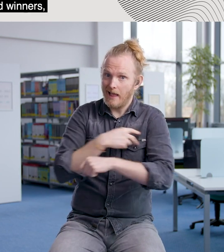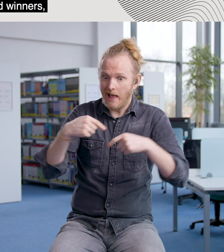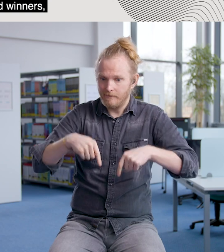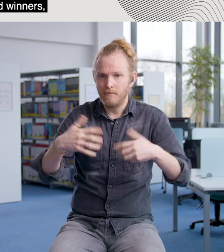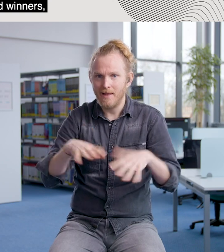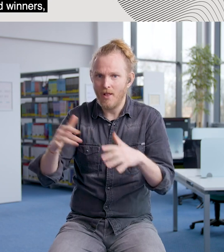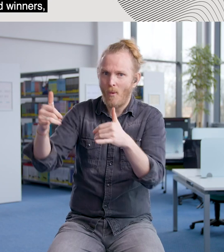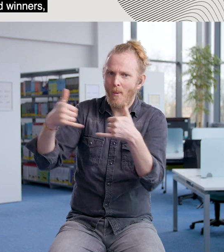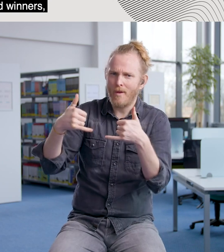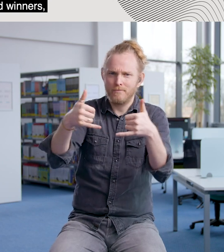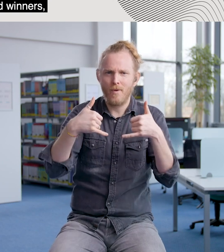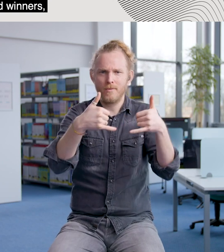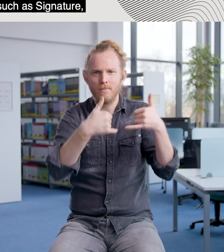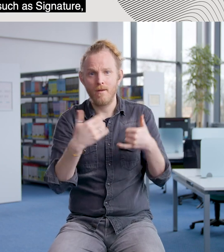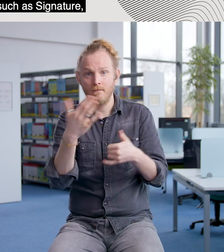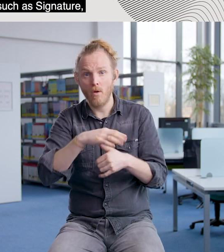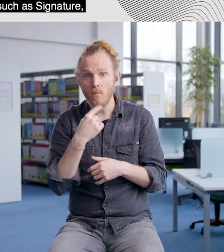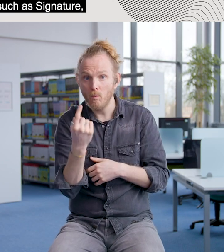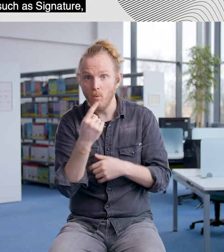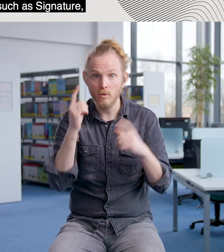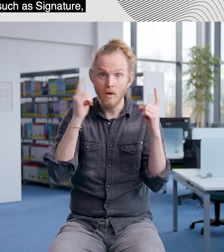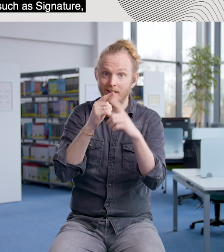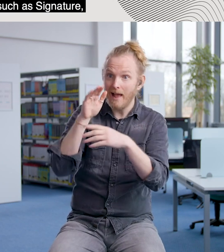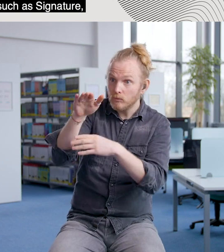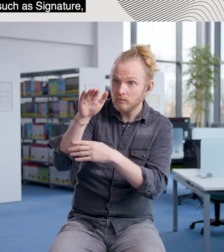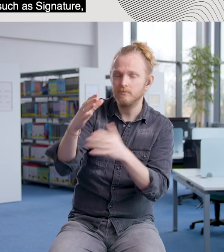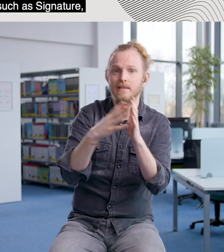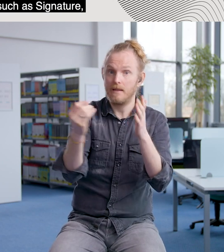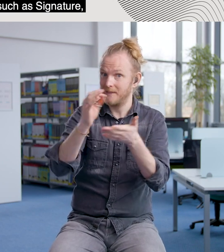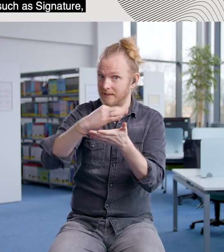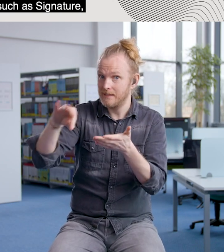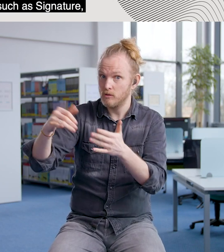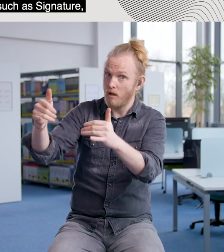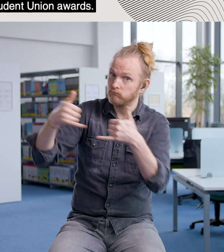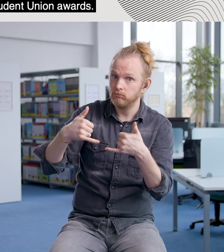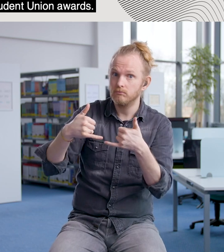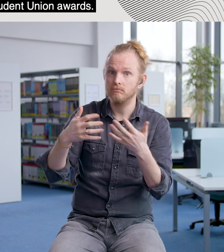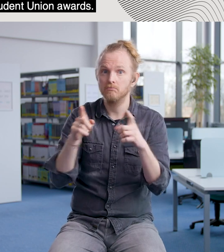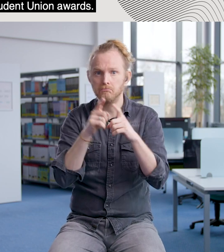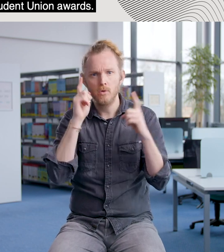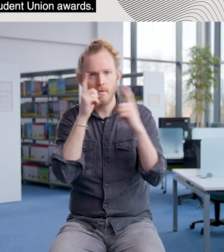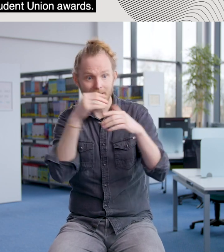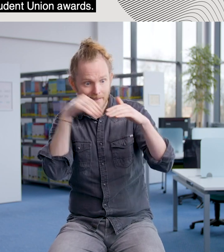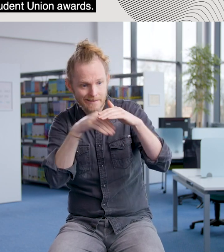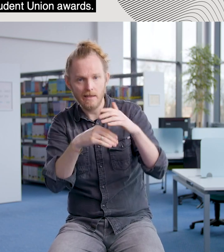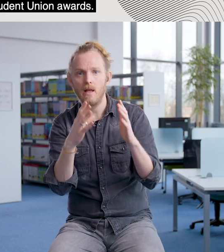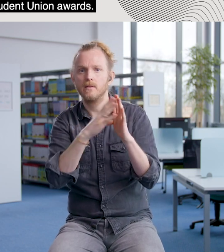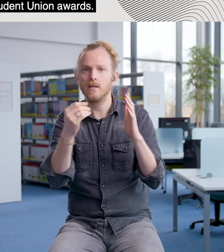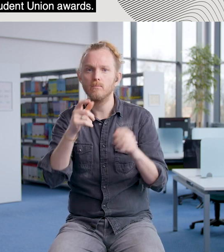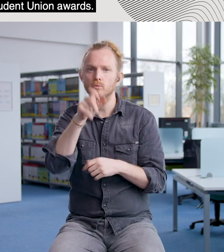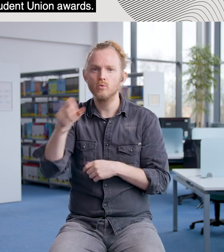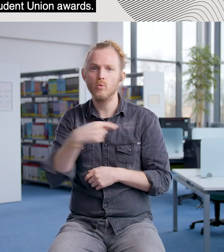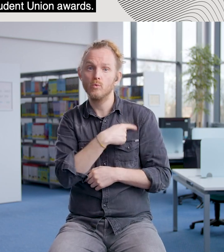Our staff are award winners, both from external bodies such as Signature, and here at the University Student